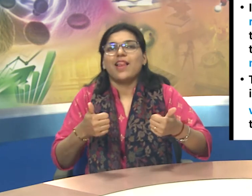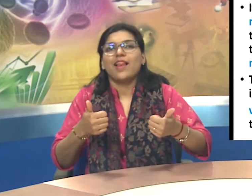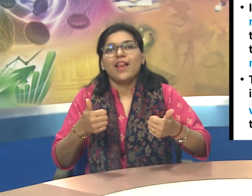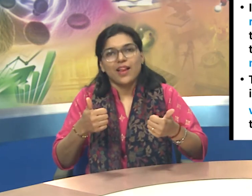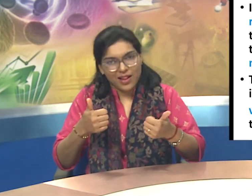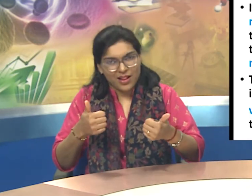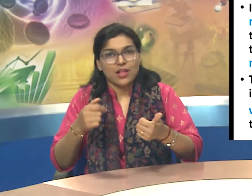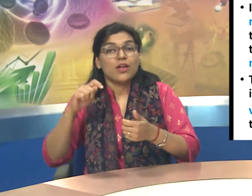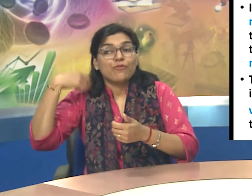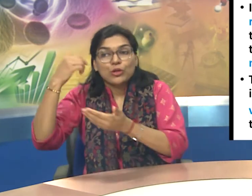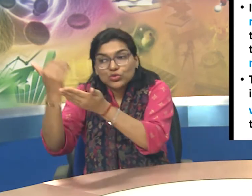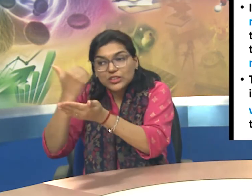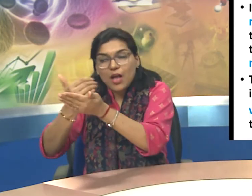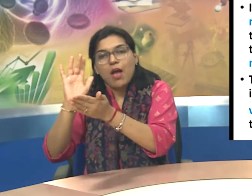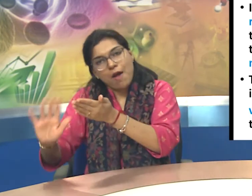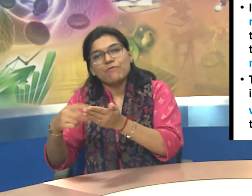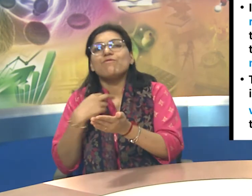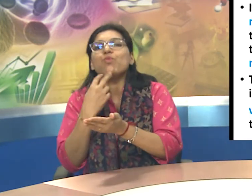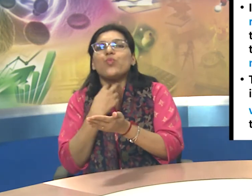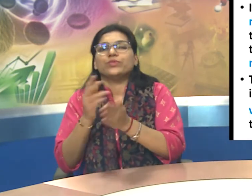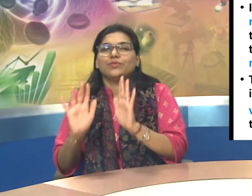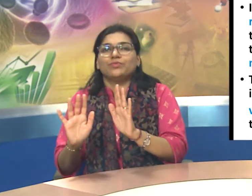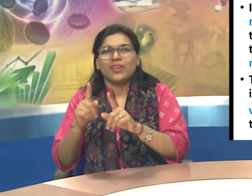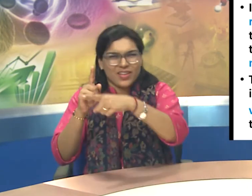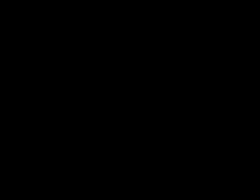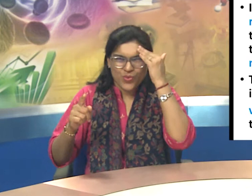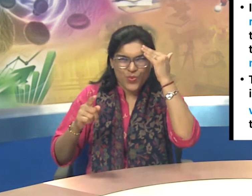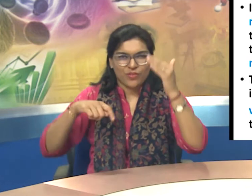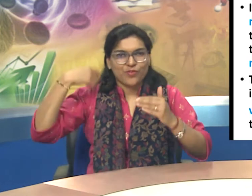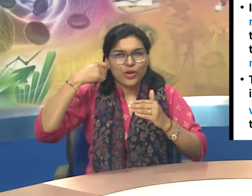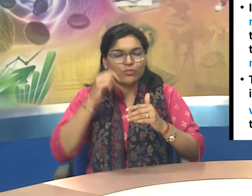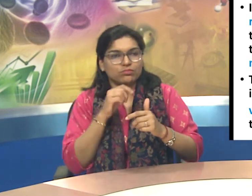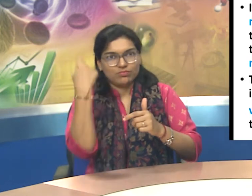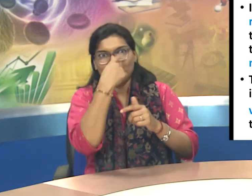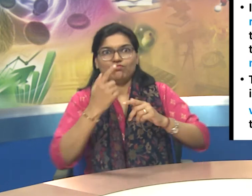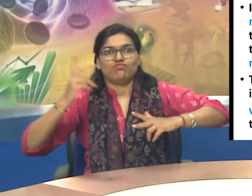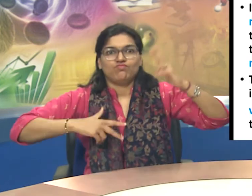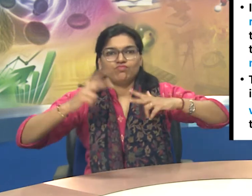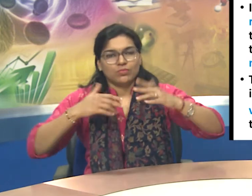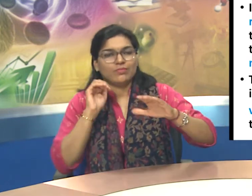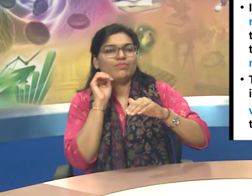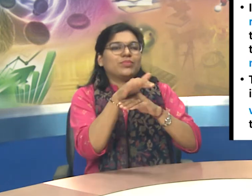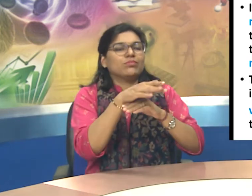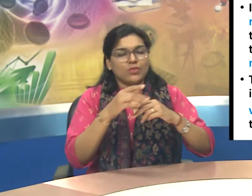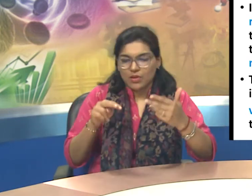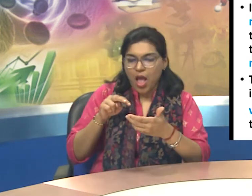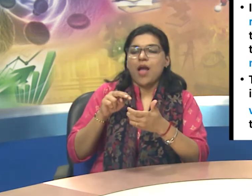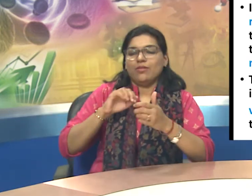The call can get the required information by dialing